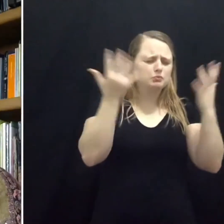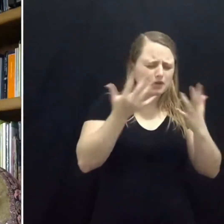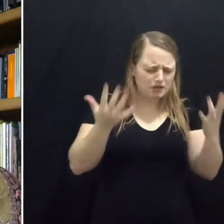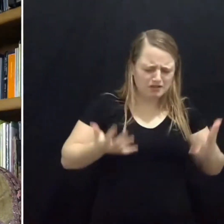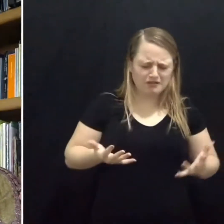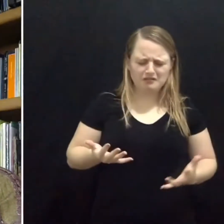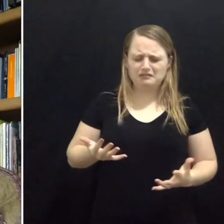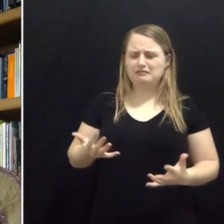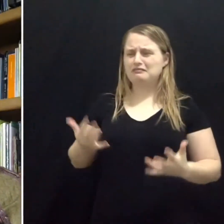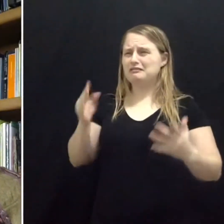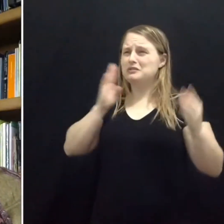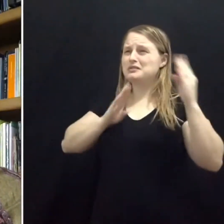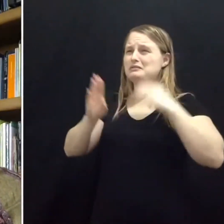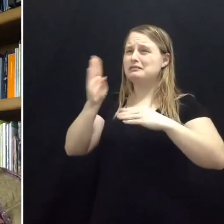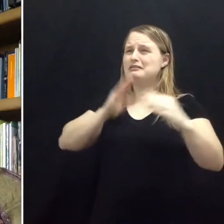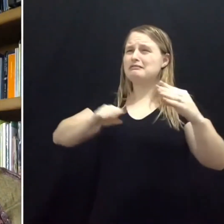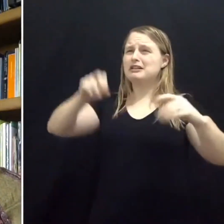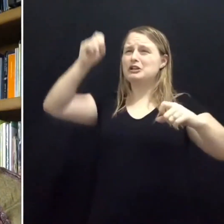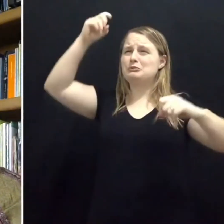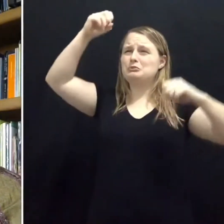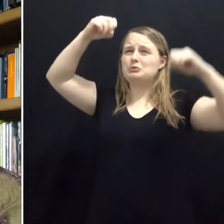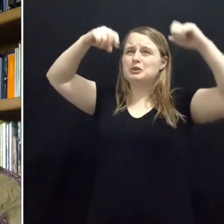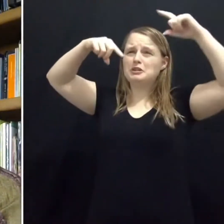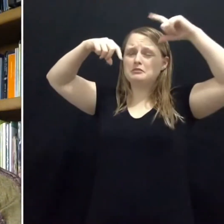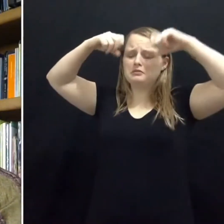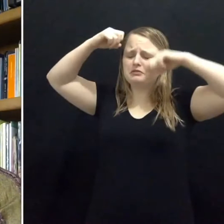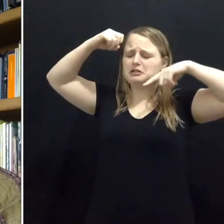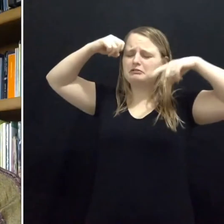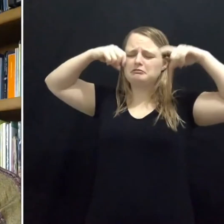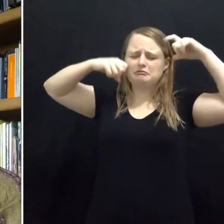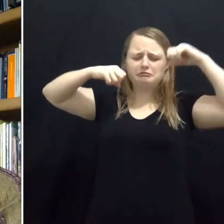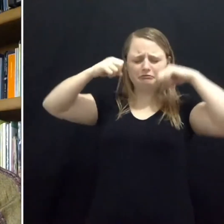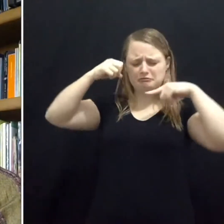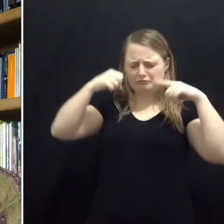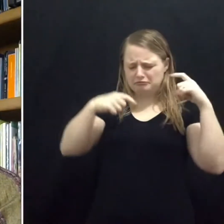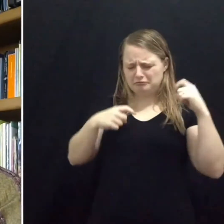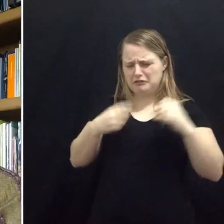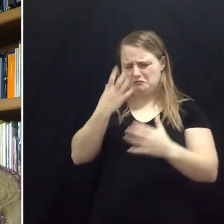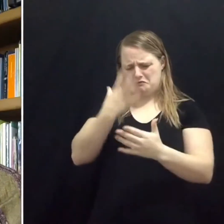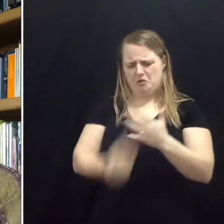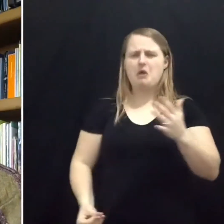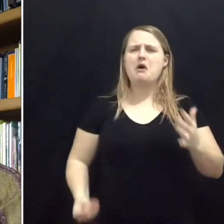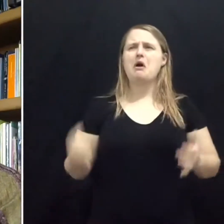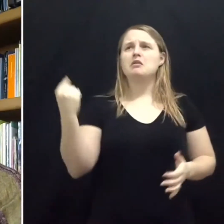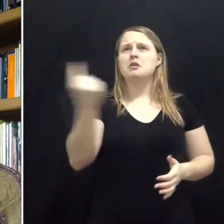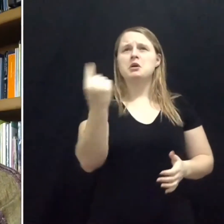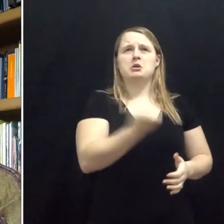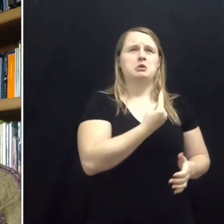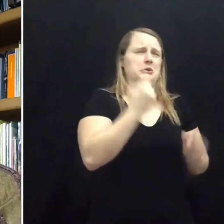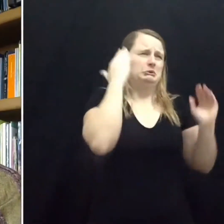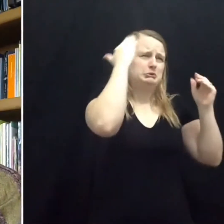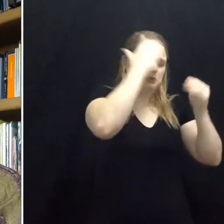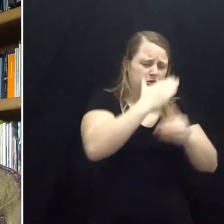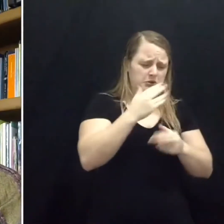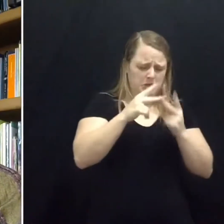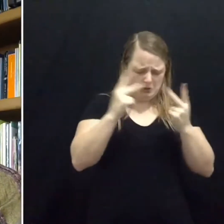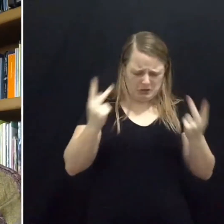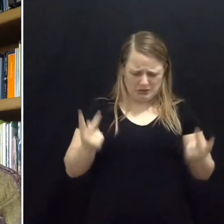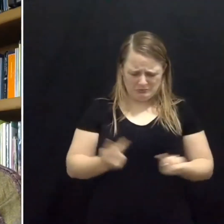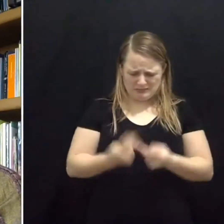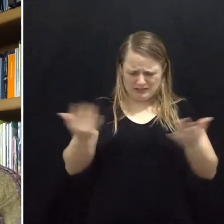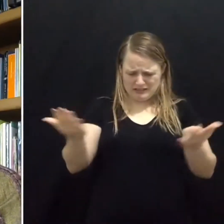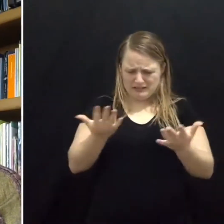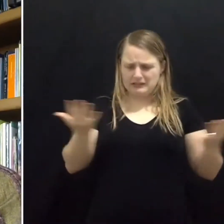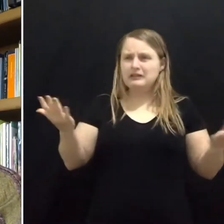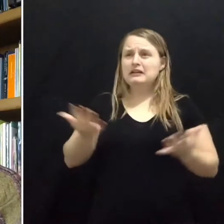"Oh, what to do?" Rhino worried as rain dripped down his face. "I'm lost and I'm lonely in